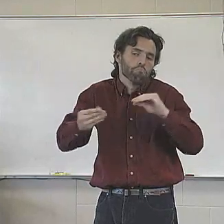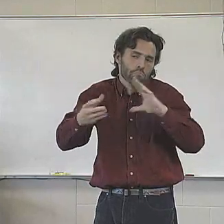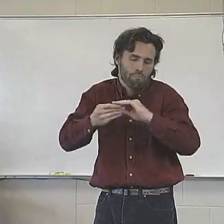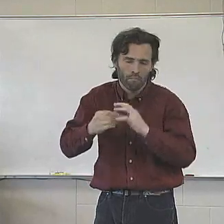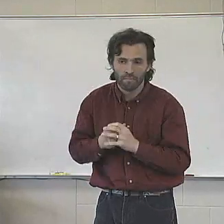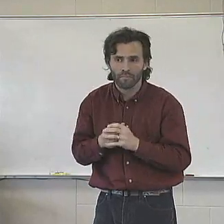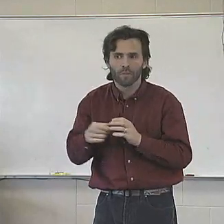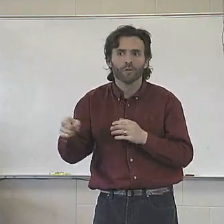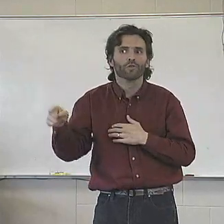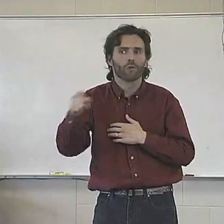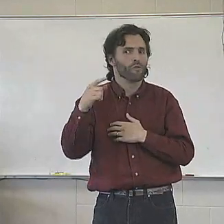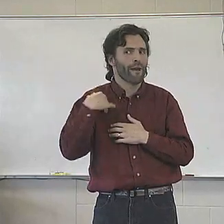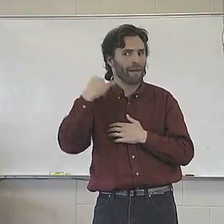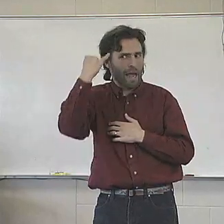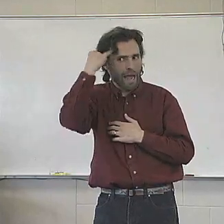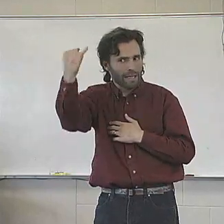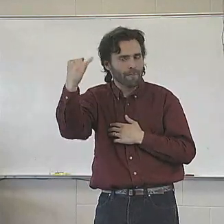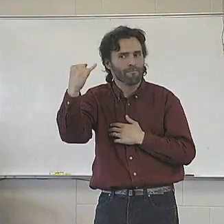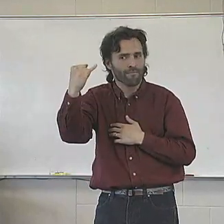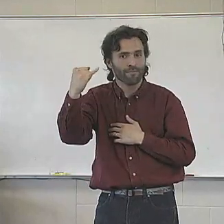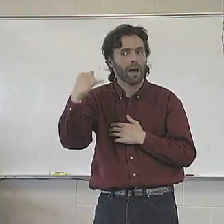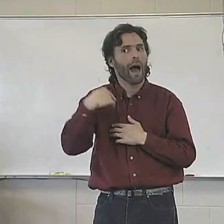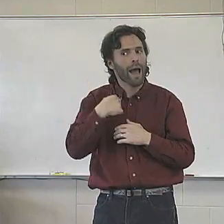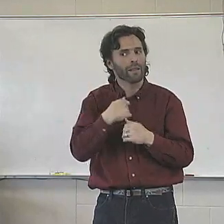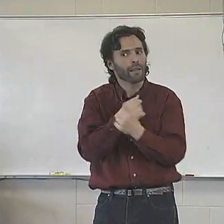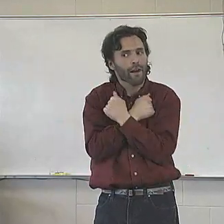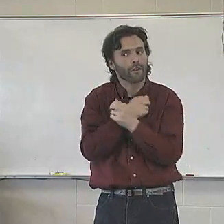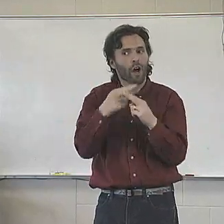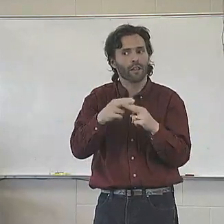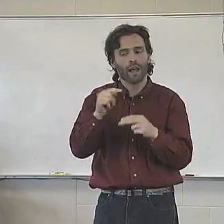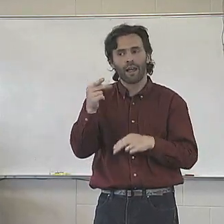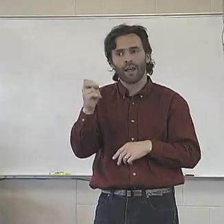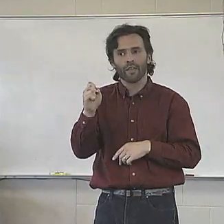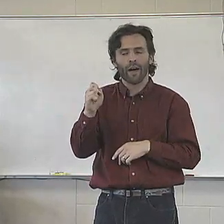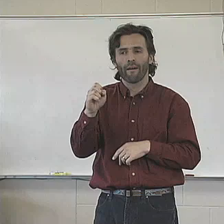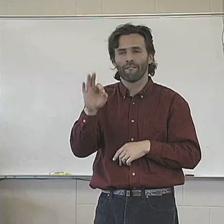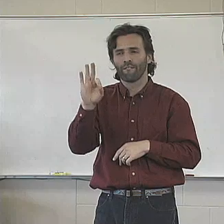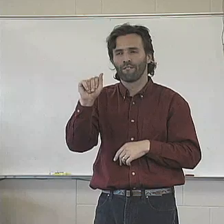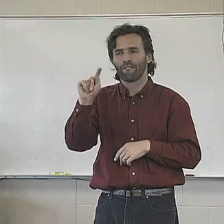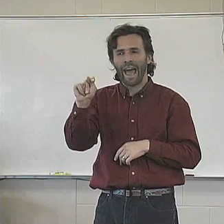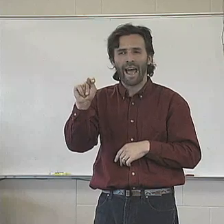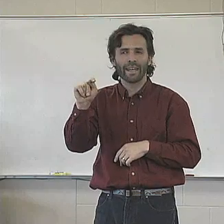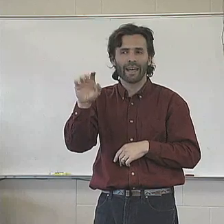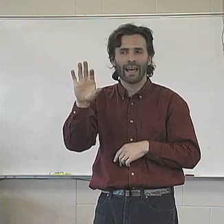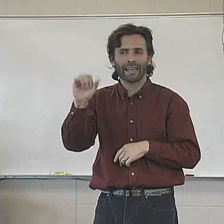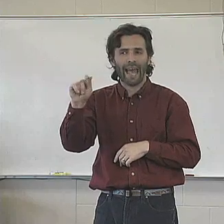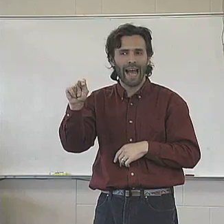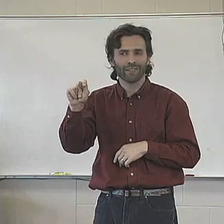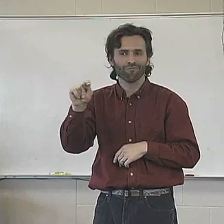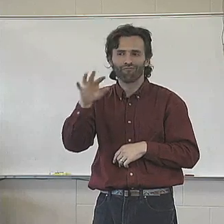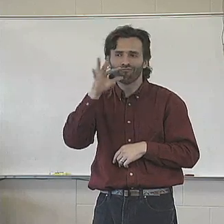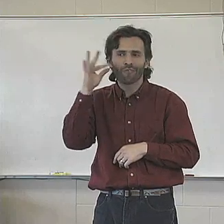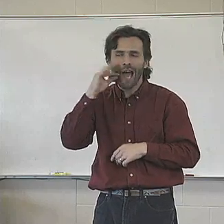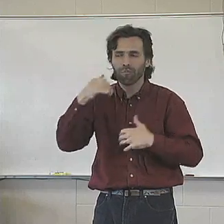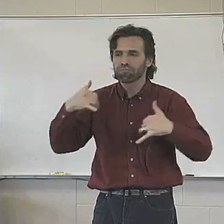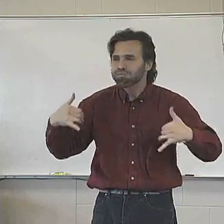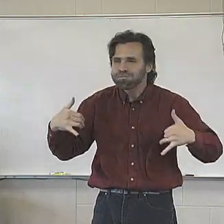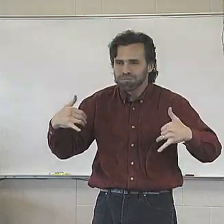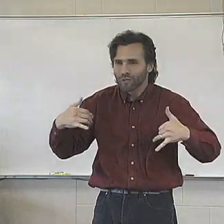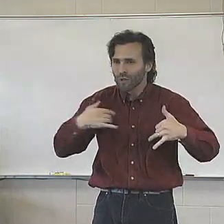so you can get an idea of it. It's a story I love to tell called The Fat Cat, so that you have a clear picture in your head. Once upon a